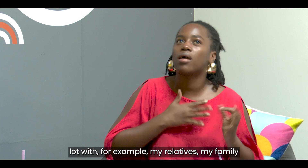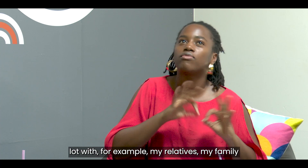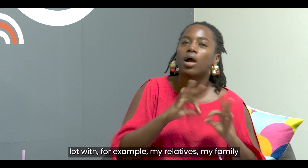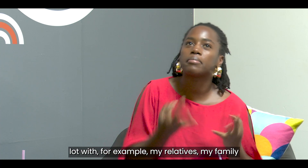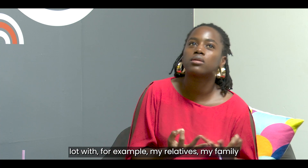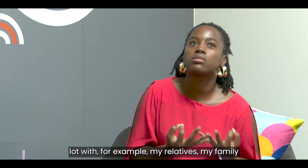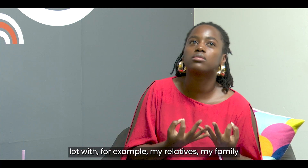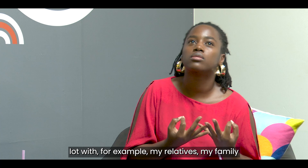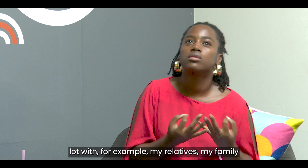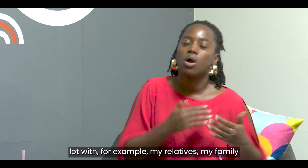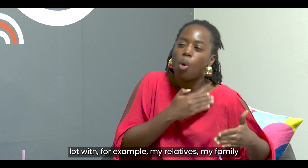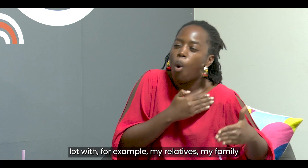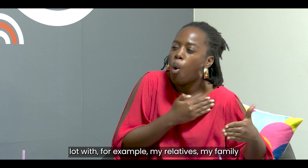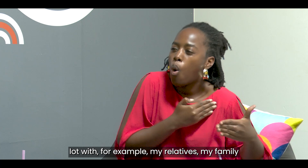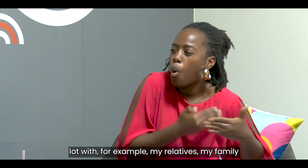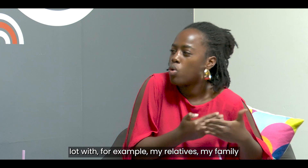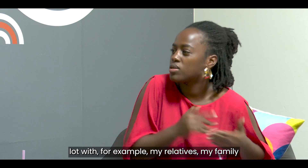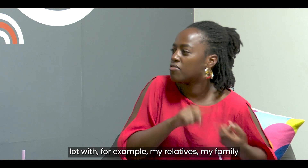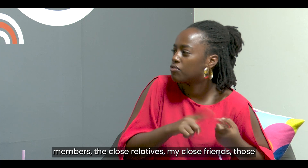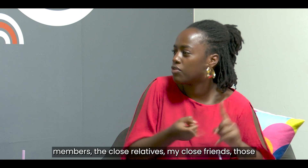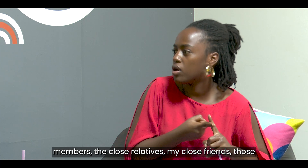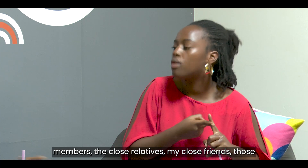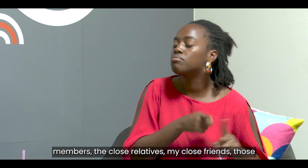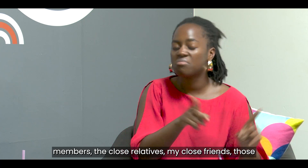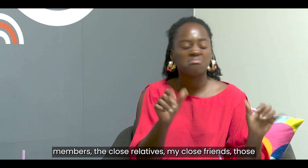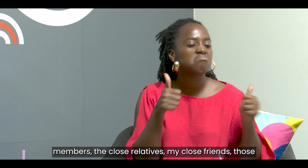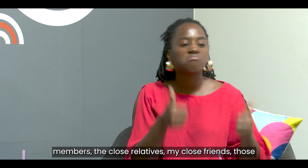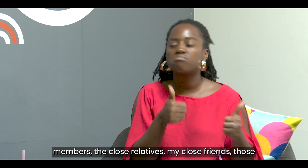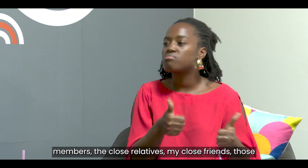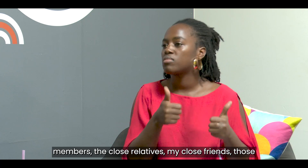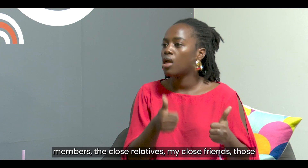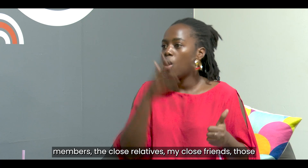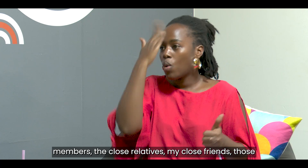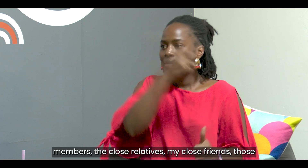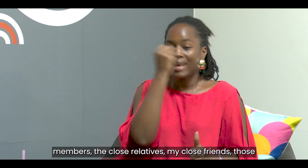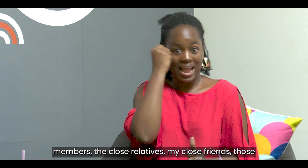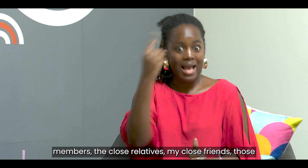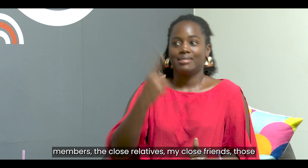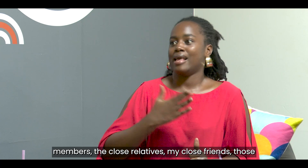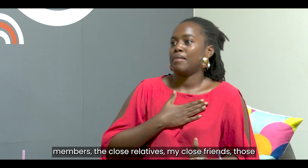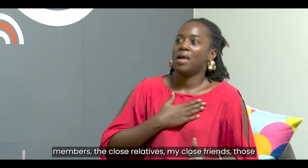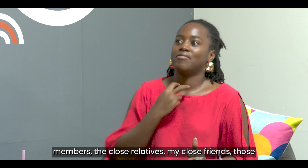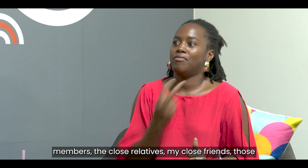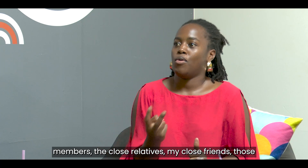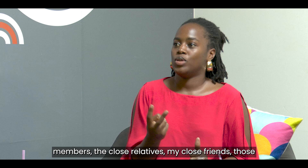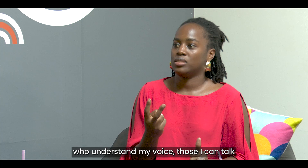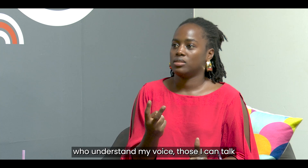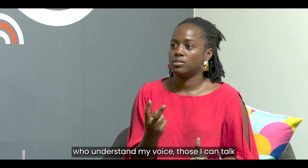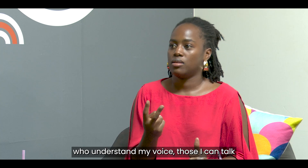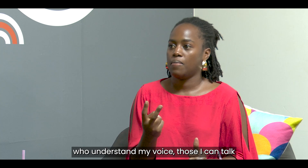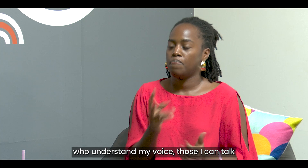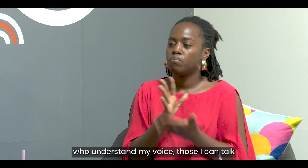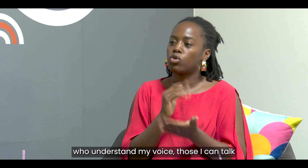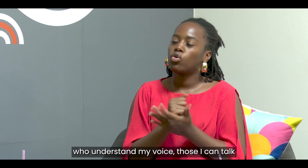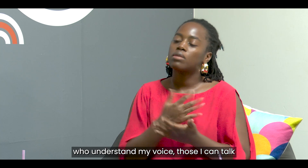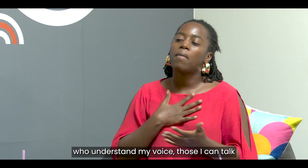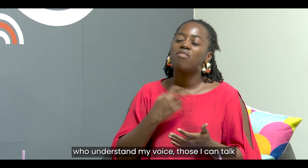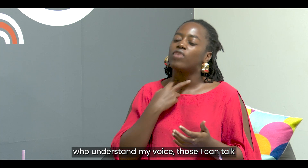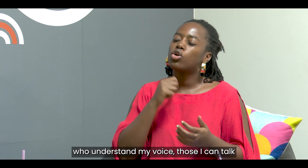for example, my relatives, my family members, the close relatives, my close friends, those who understand my voice, those